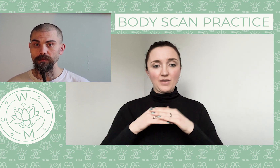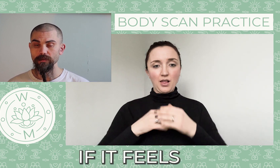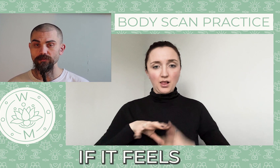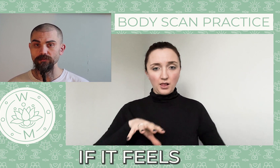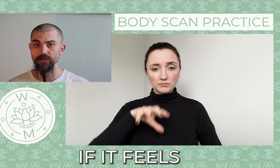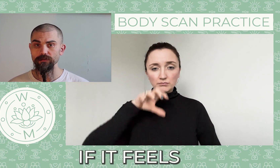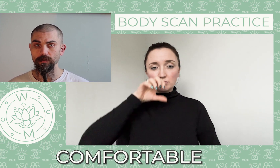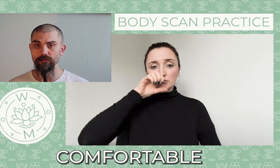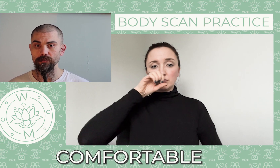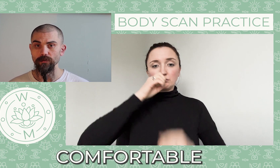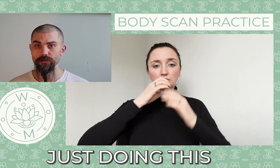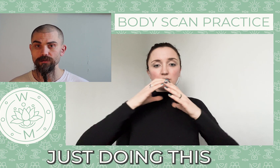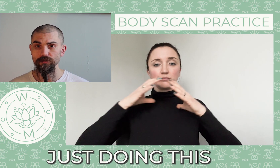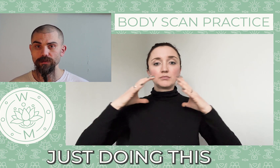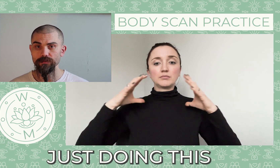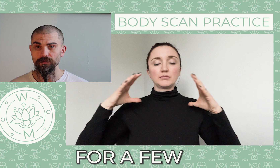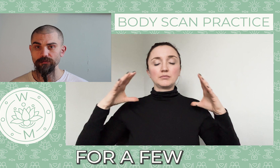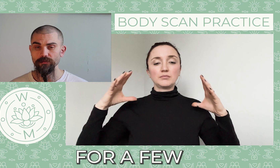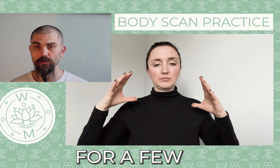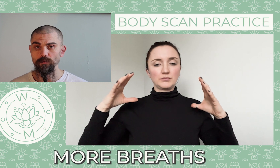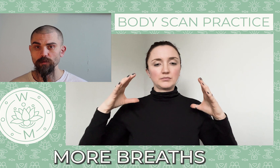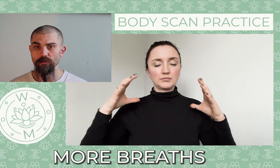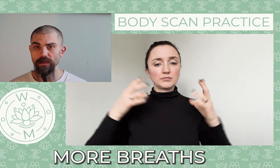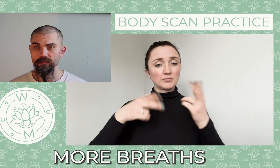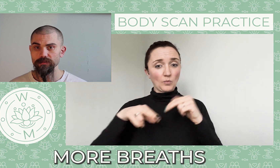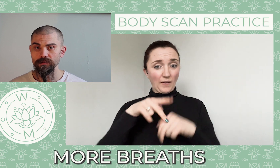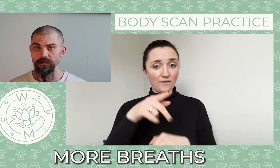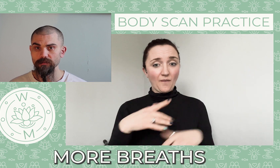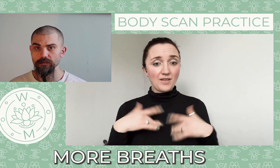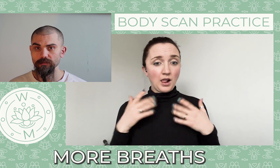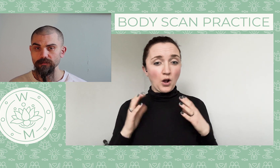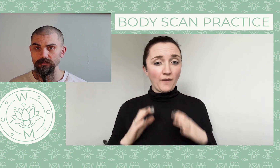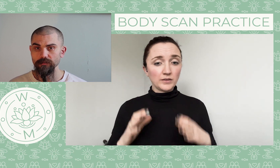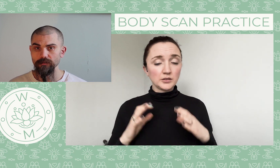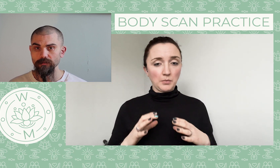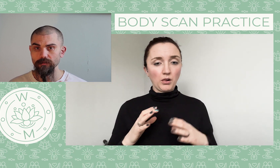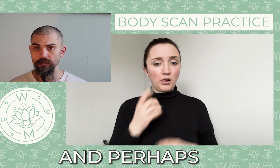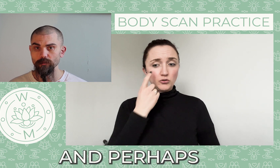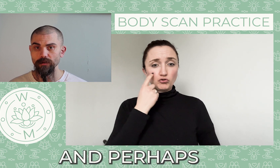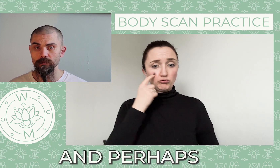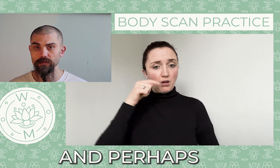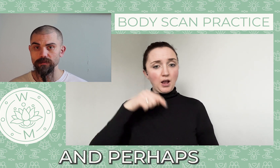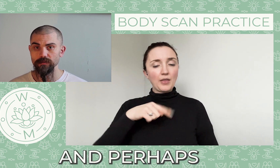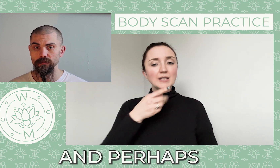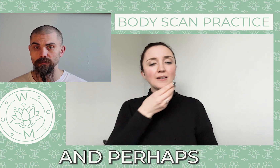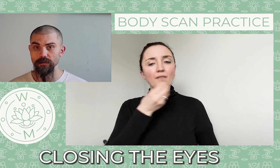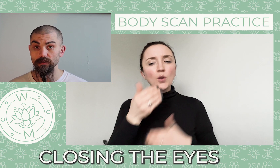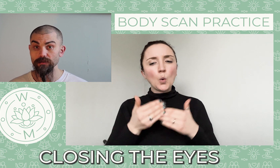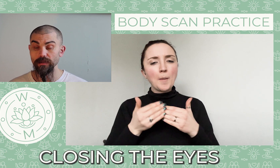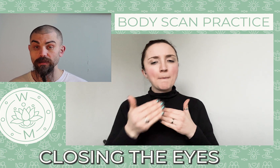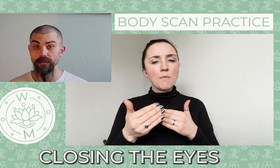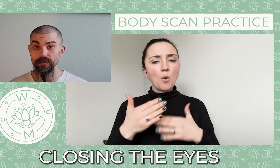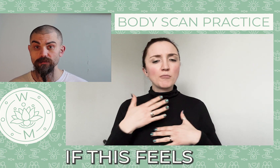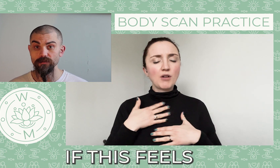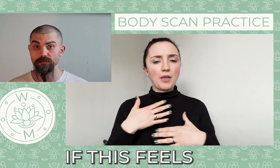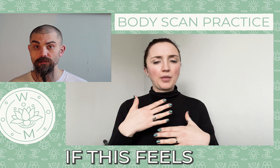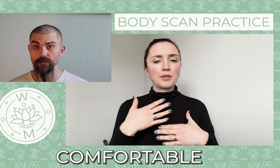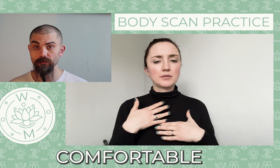If it feels comfortable, just doing this for a few more breaths, and perhaps closing the eyes if this feels comfortable.